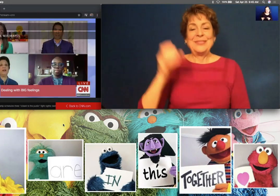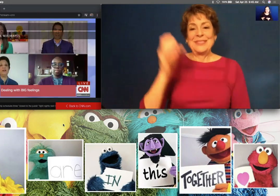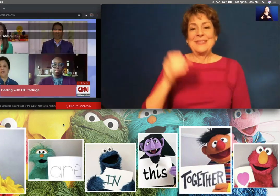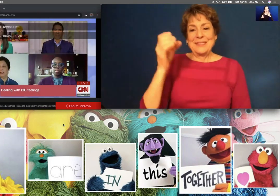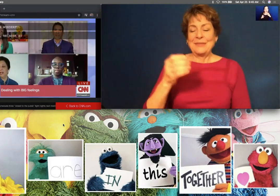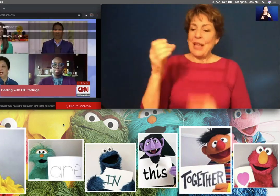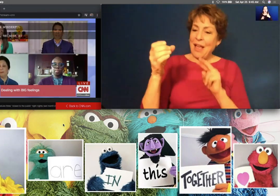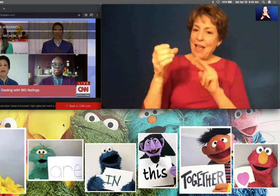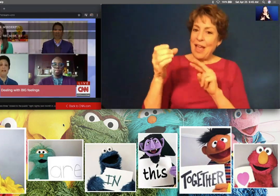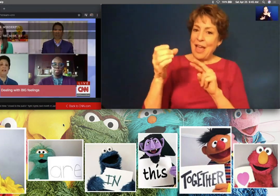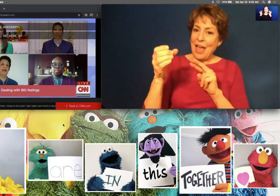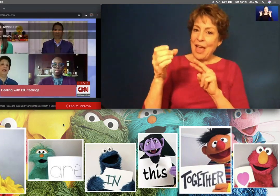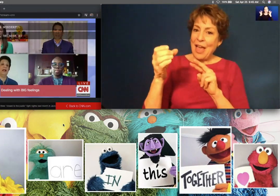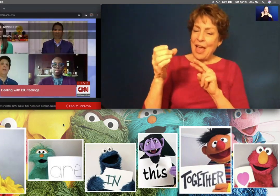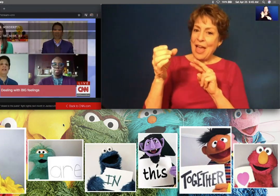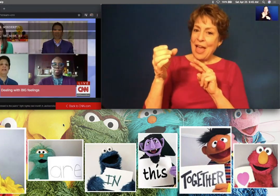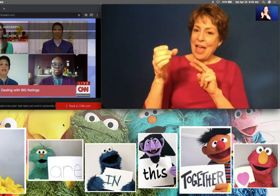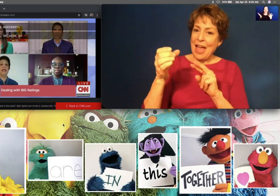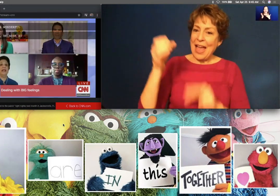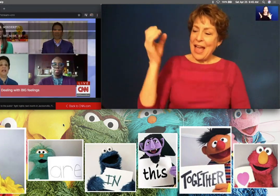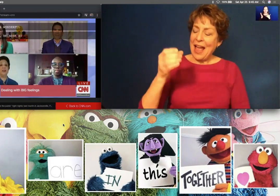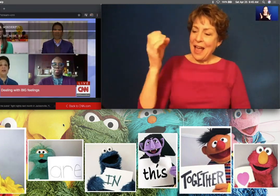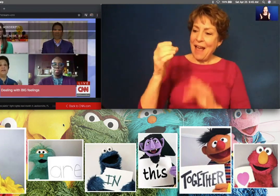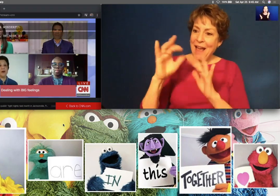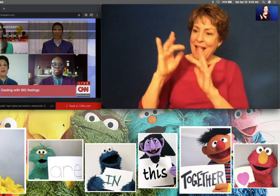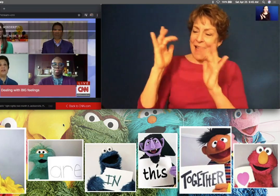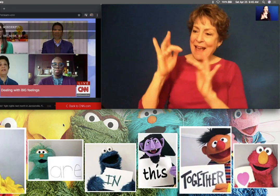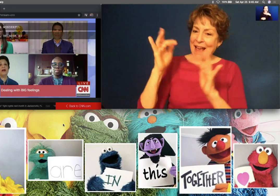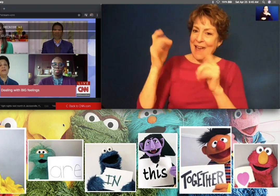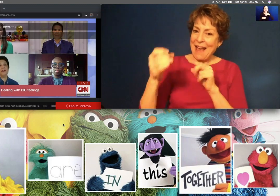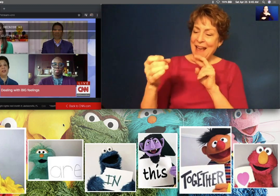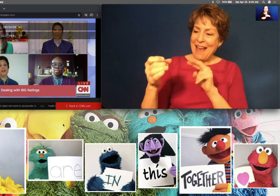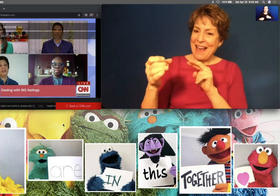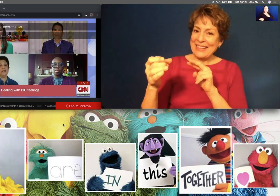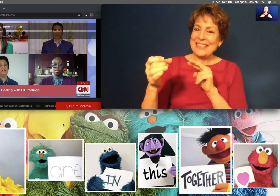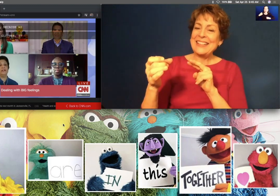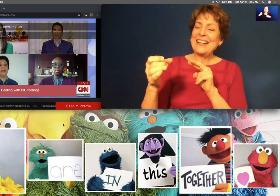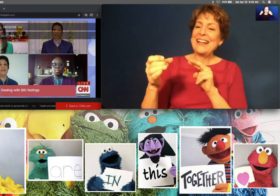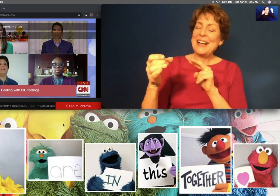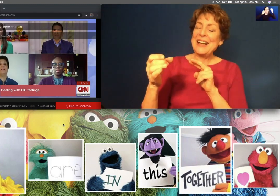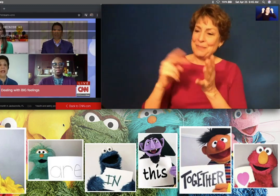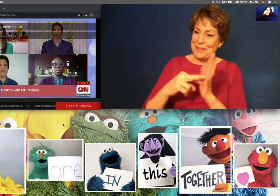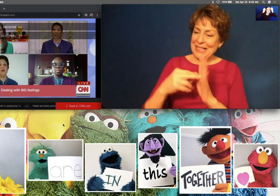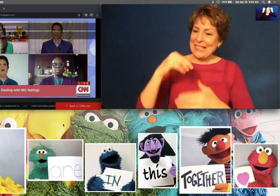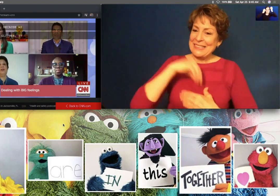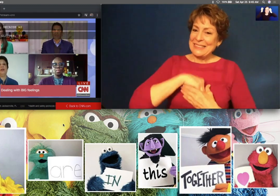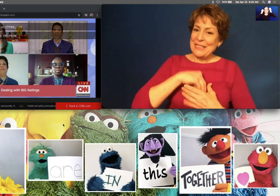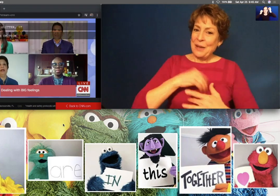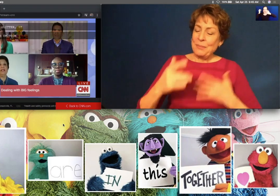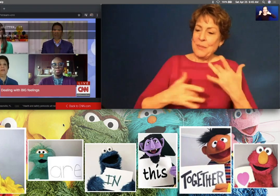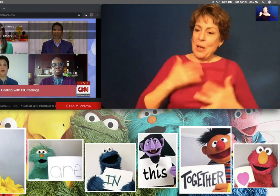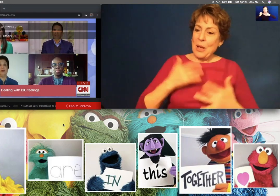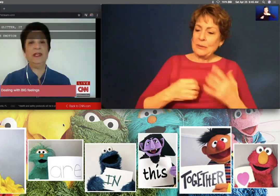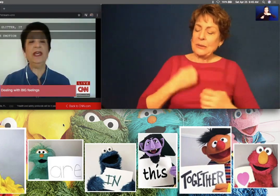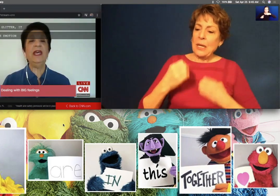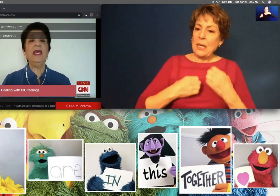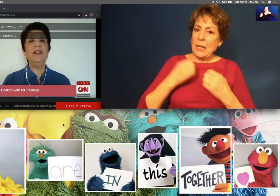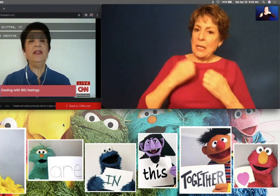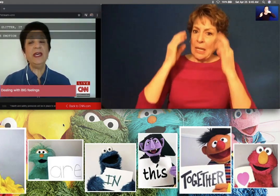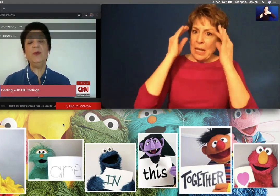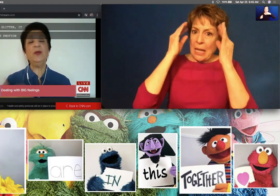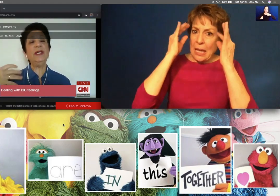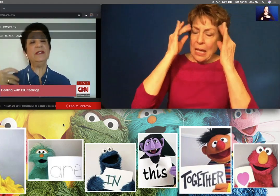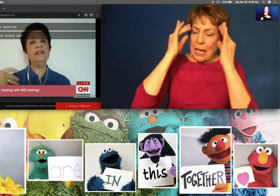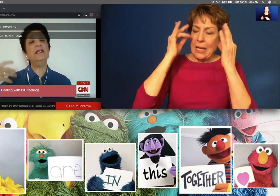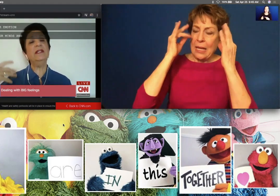because as we're looking at the glitter, it represents all of the emotions swirling around in our minds and in our bodies. And